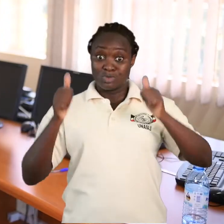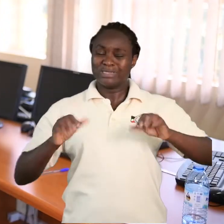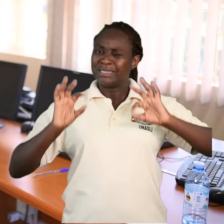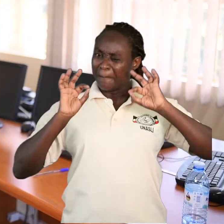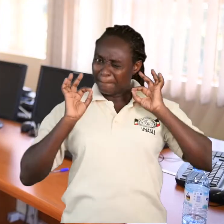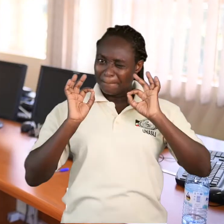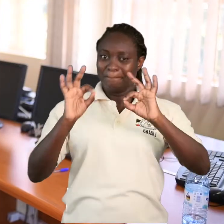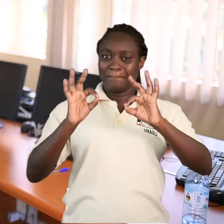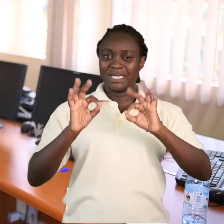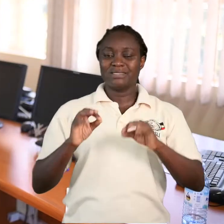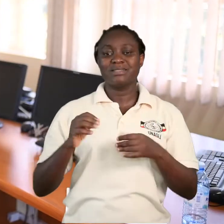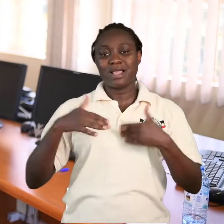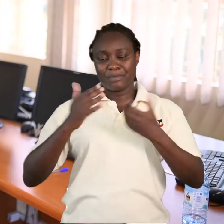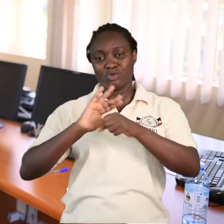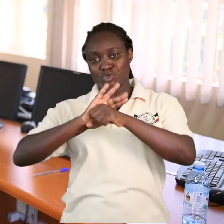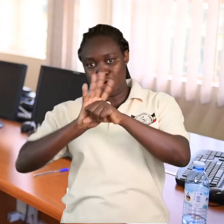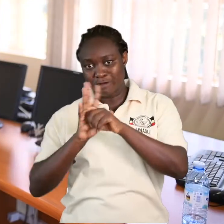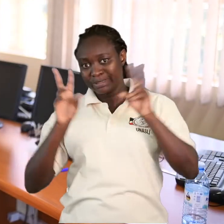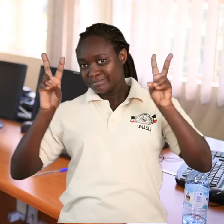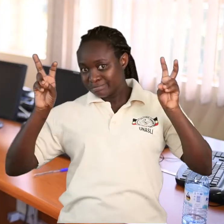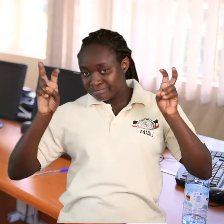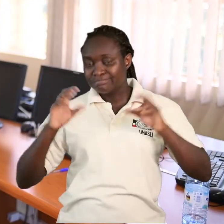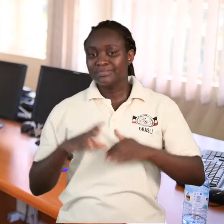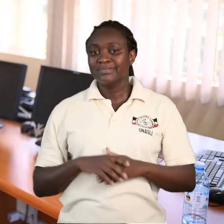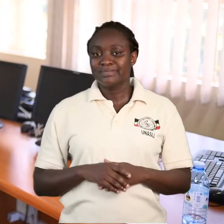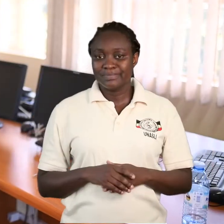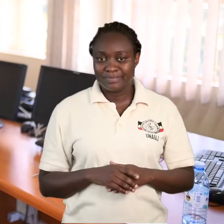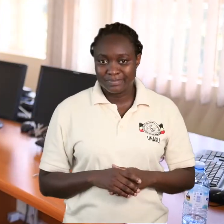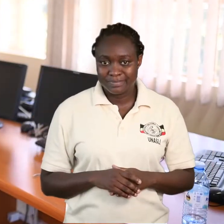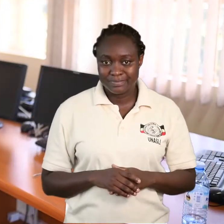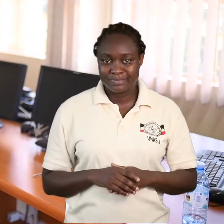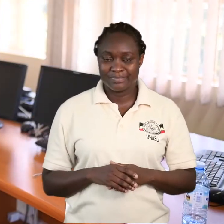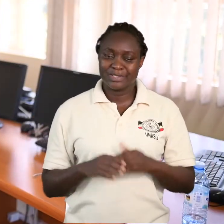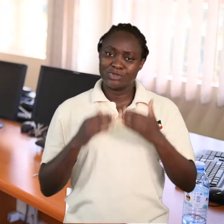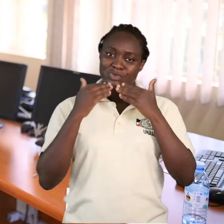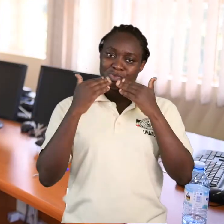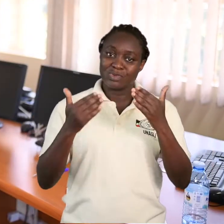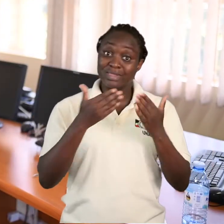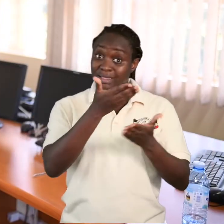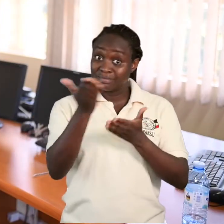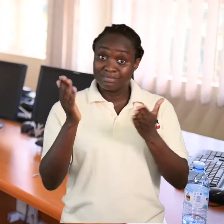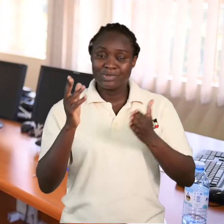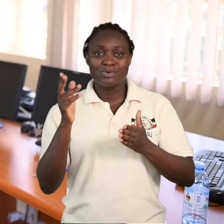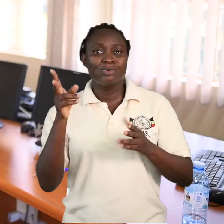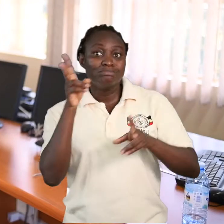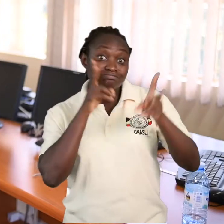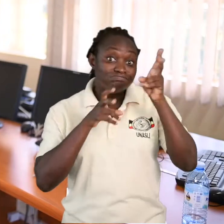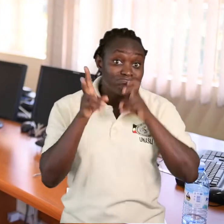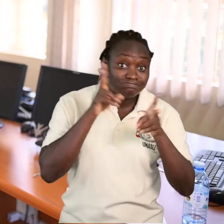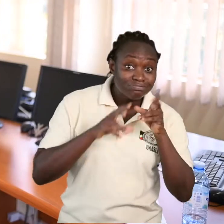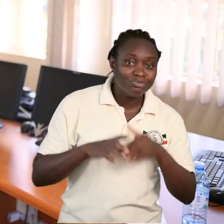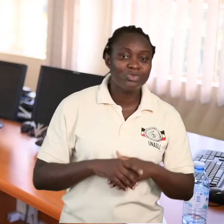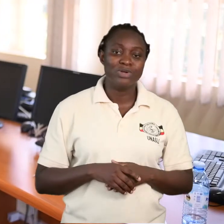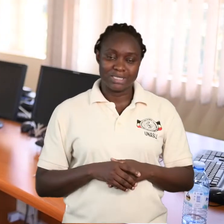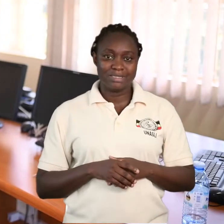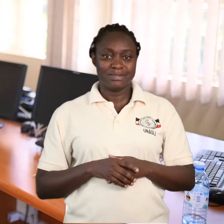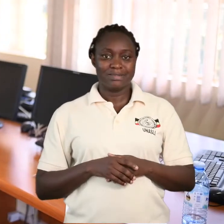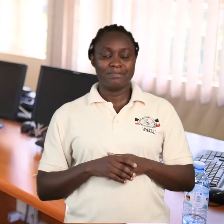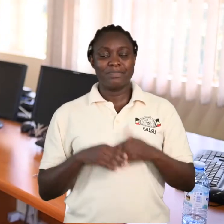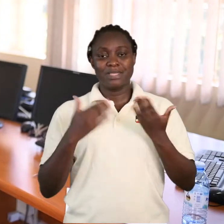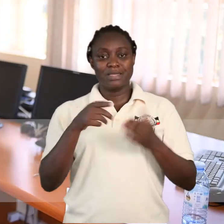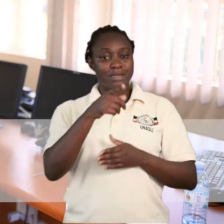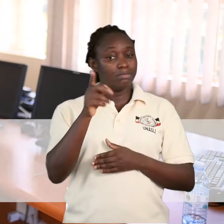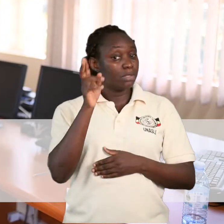COVID-19 poster designs. I want to thank you for listening, and I want to remind you